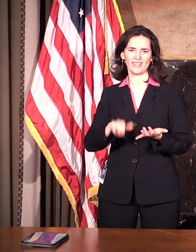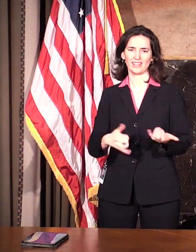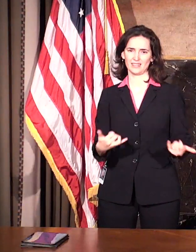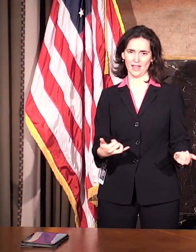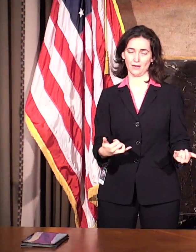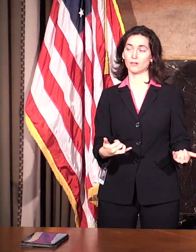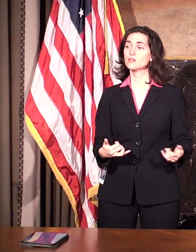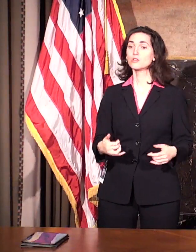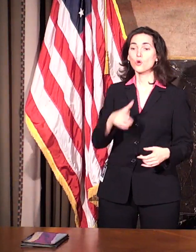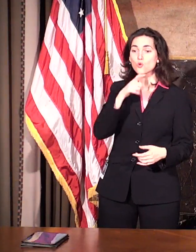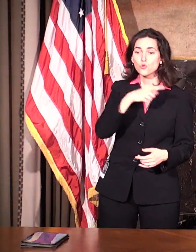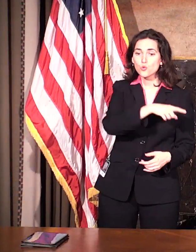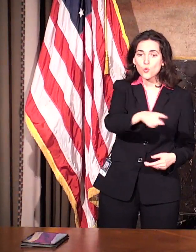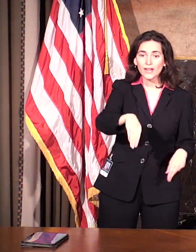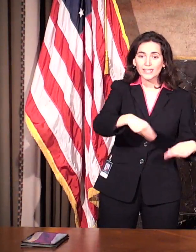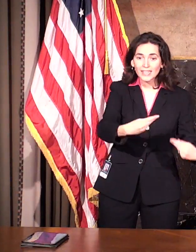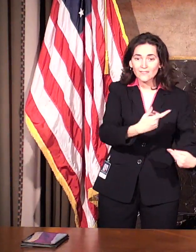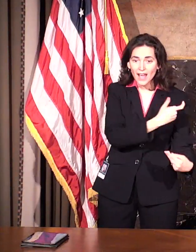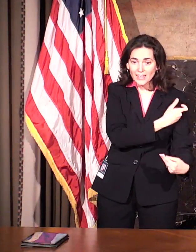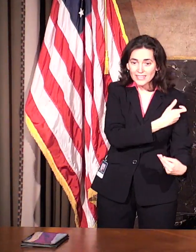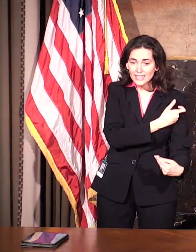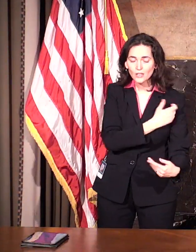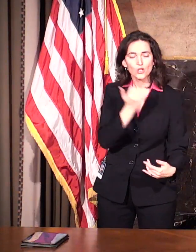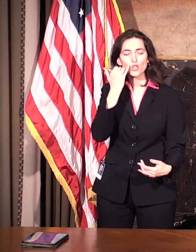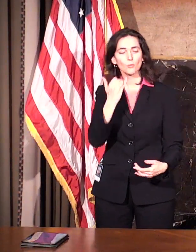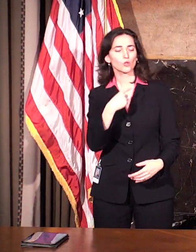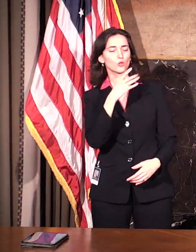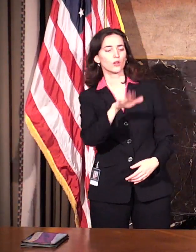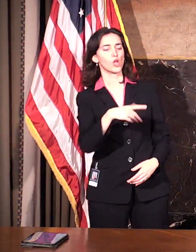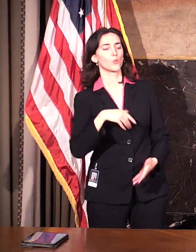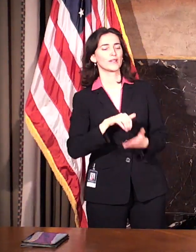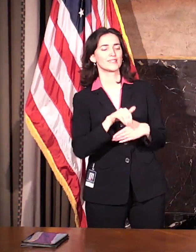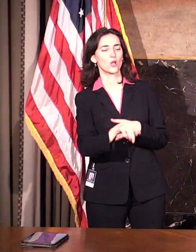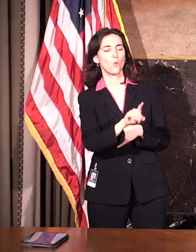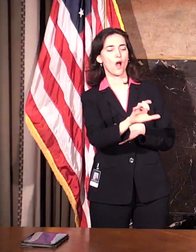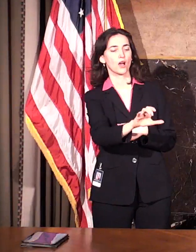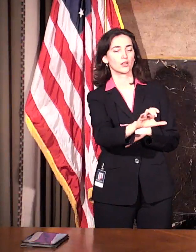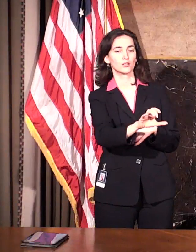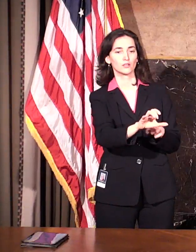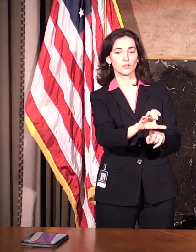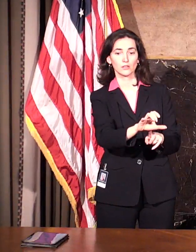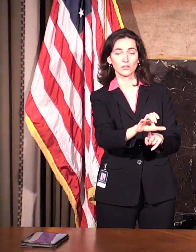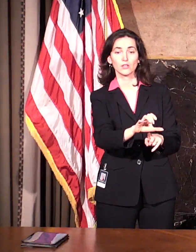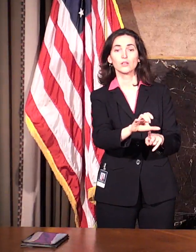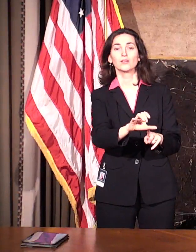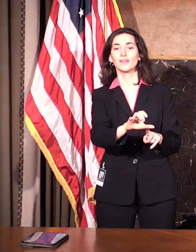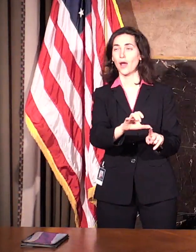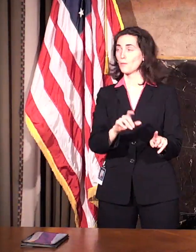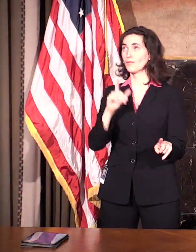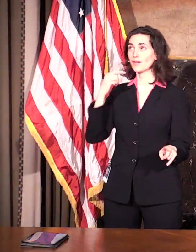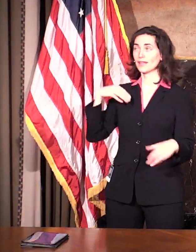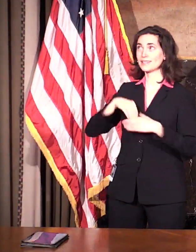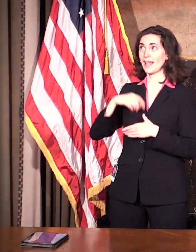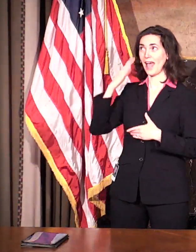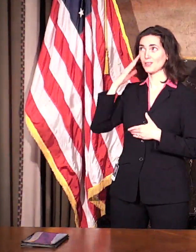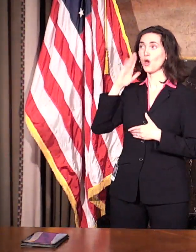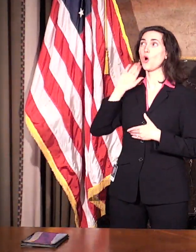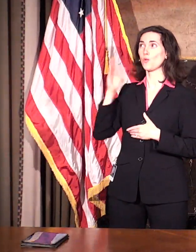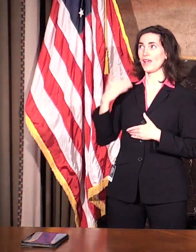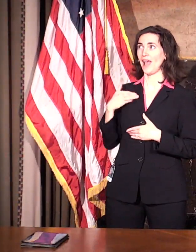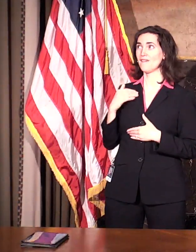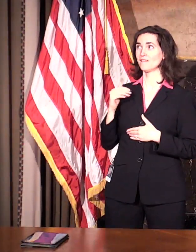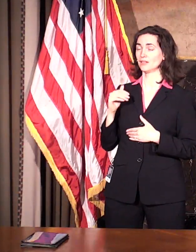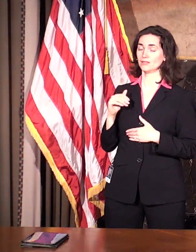vaccine provider, if they're being told they're getting, let's say, 100 doses, it's actually 100 doses. They won't be able to bake in a